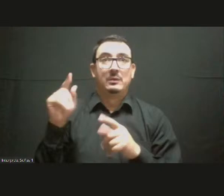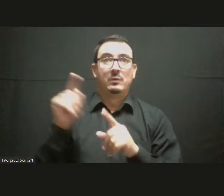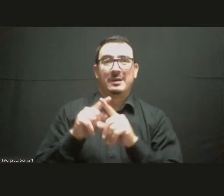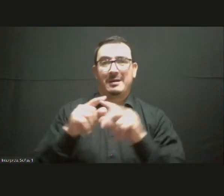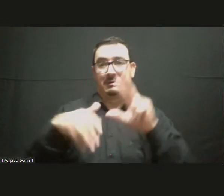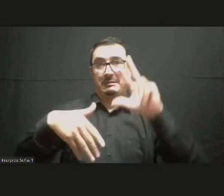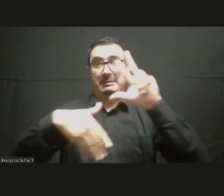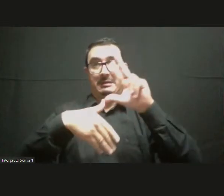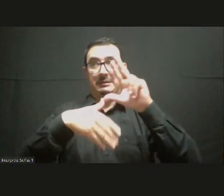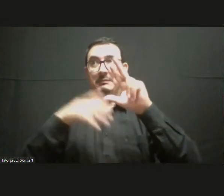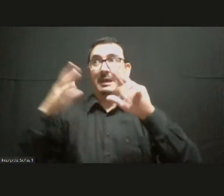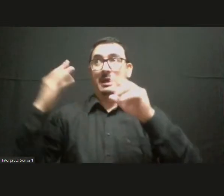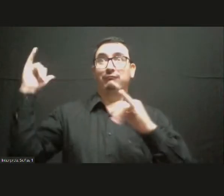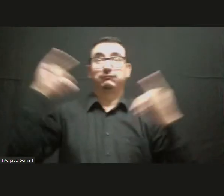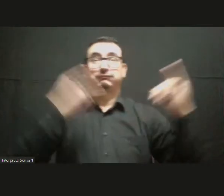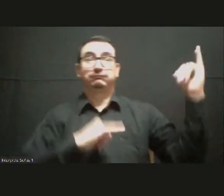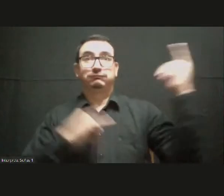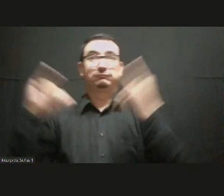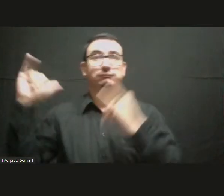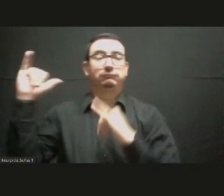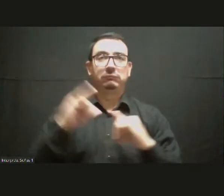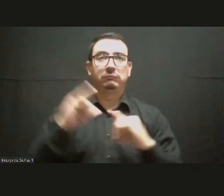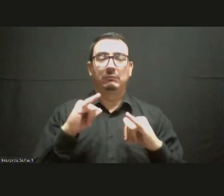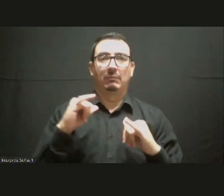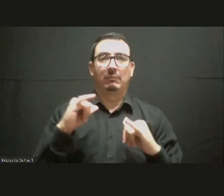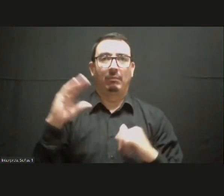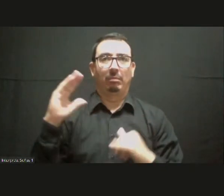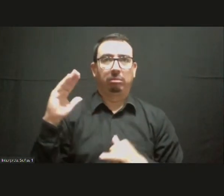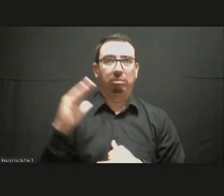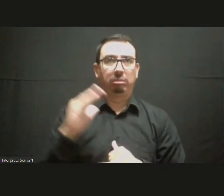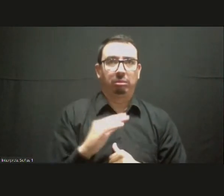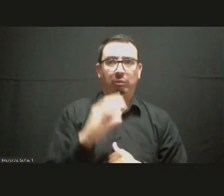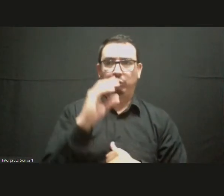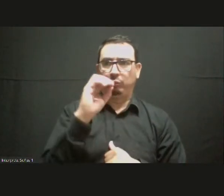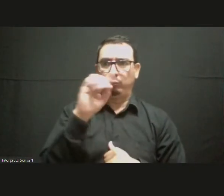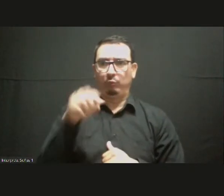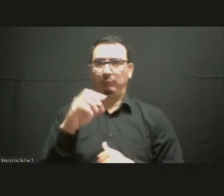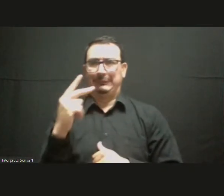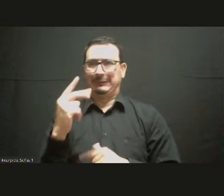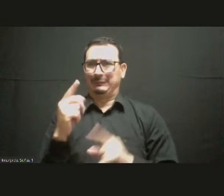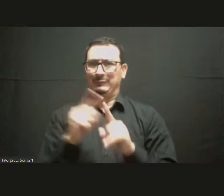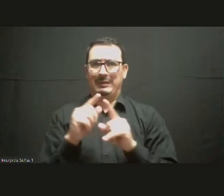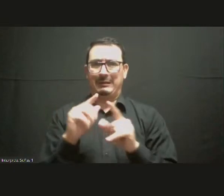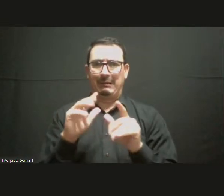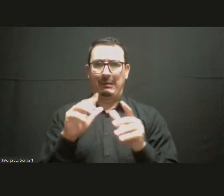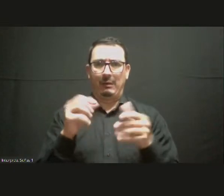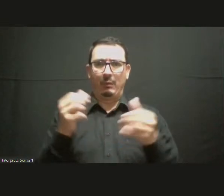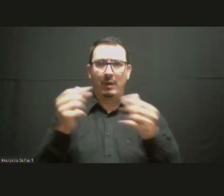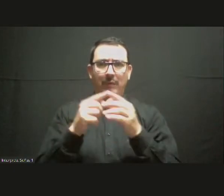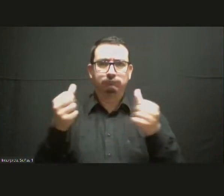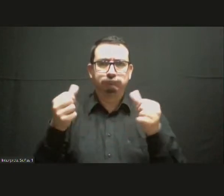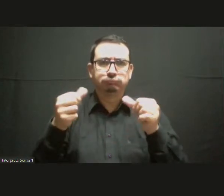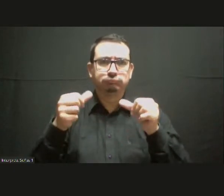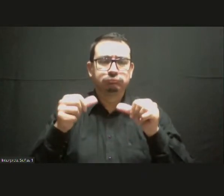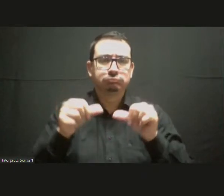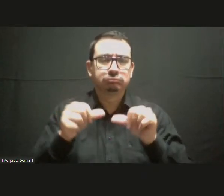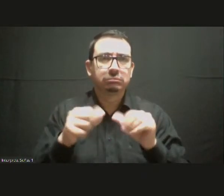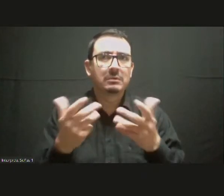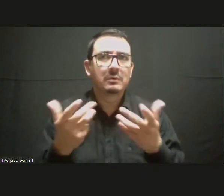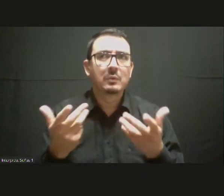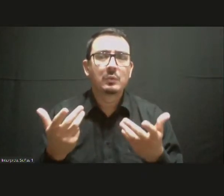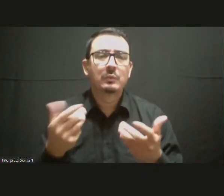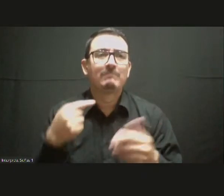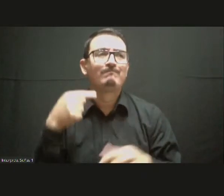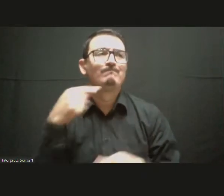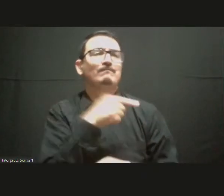22% by the end of the year. So overall, tourism fell by 67% in